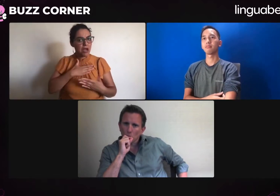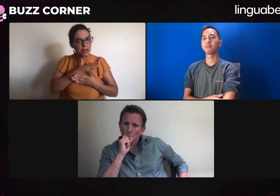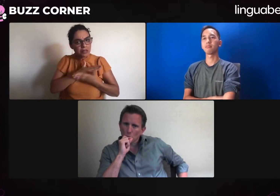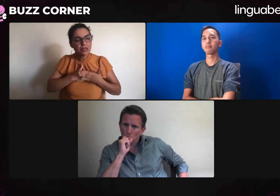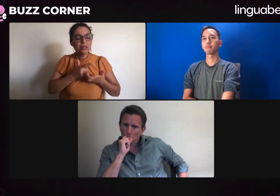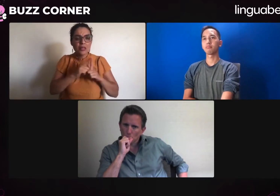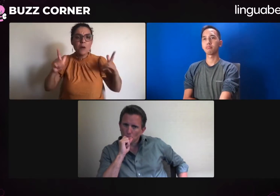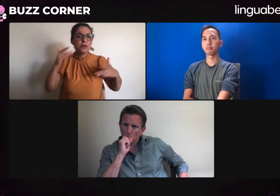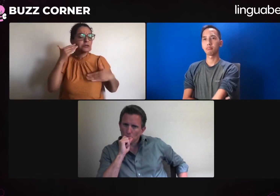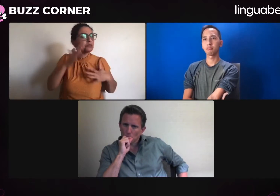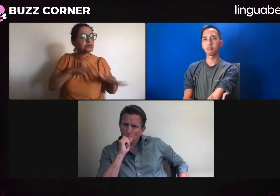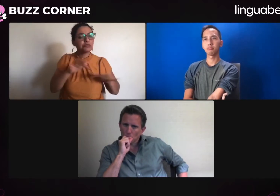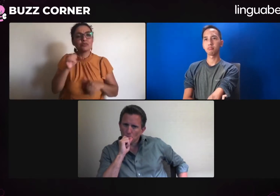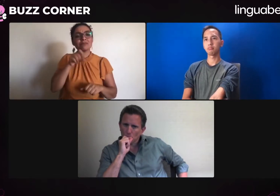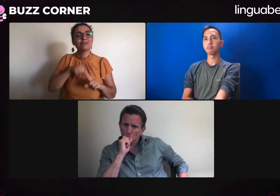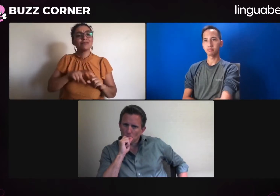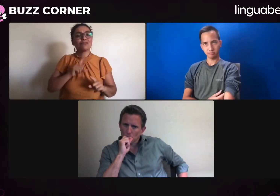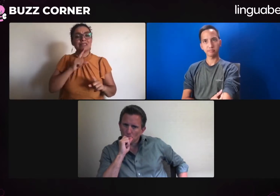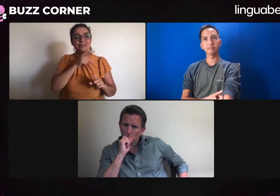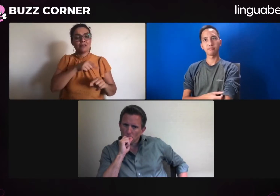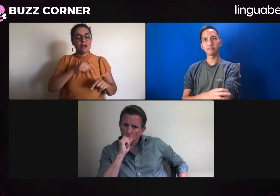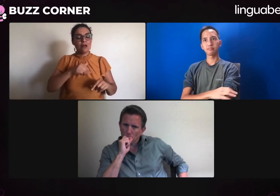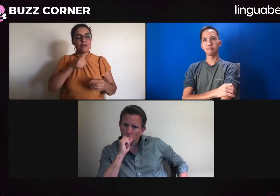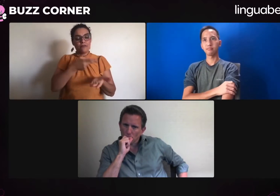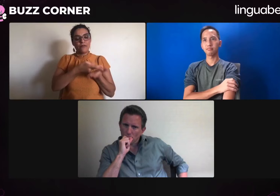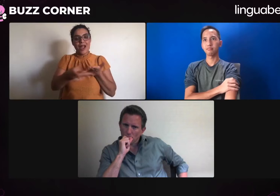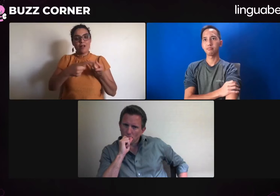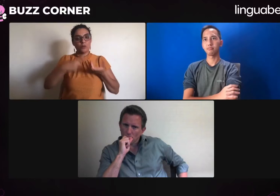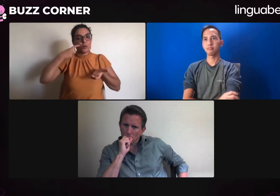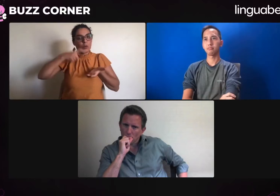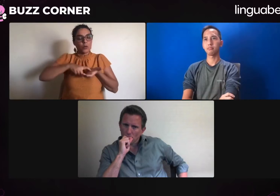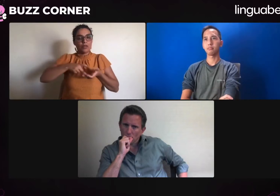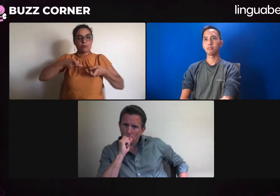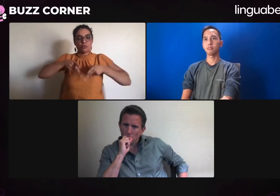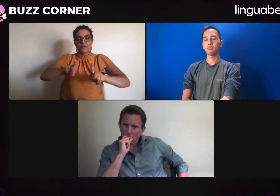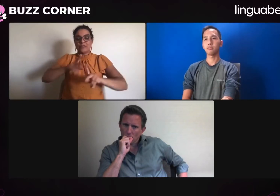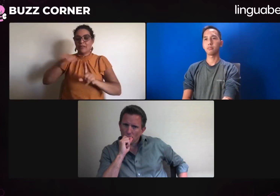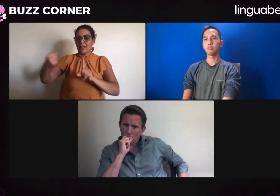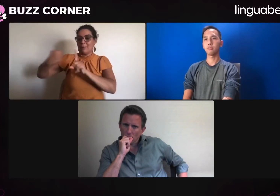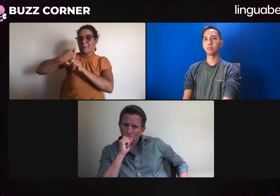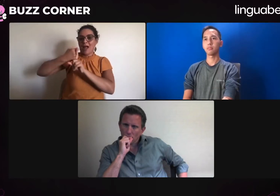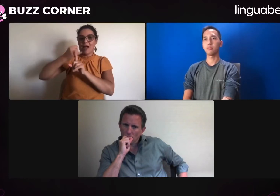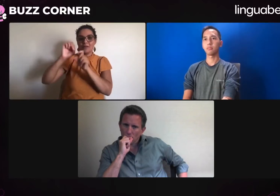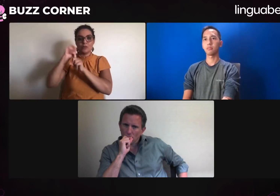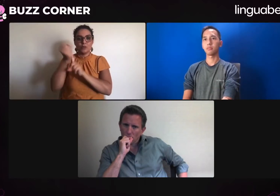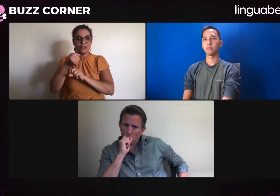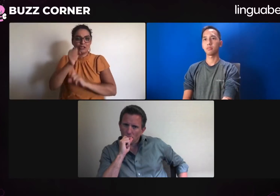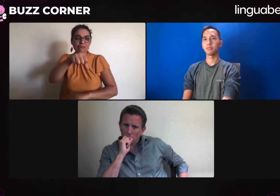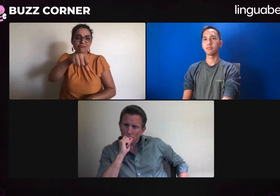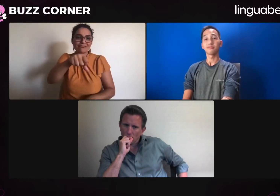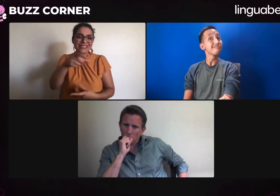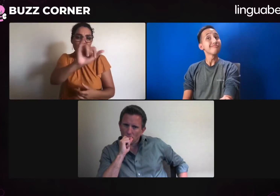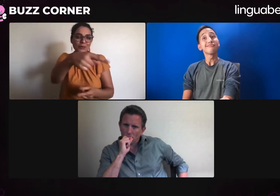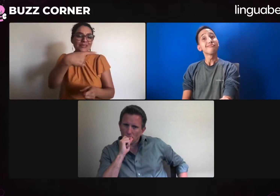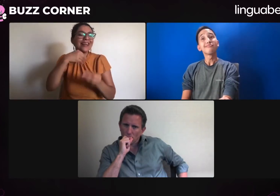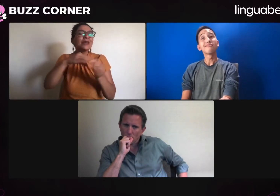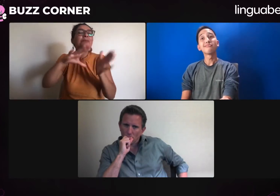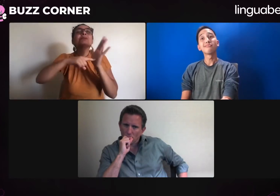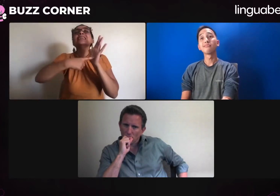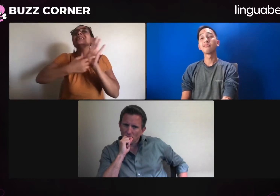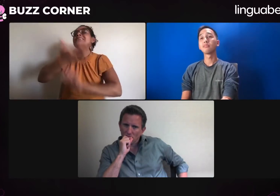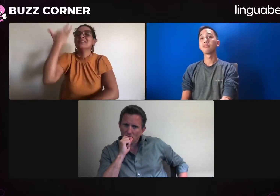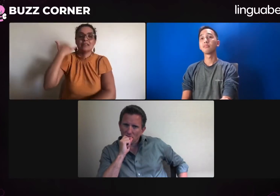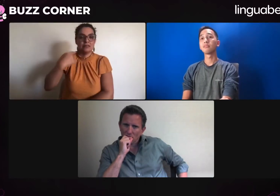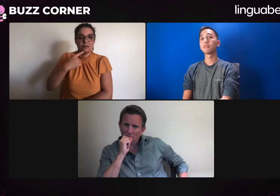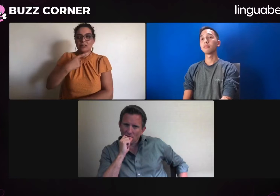And someone saying, well, I know ASL, it's my language, I was raised with deaf family members, but you're failing to recognize the privilege that you have that